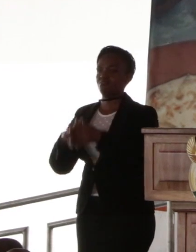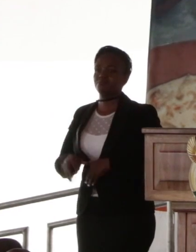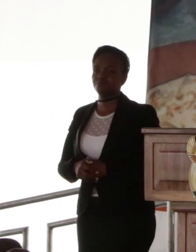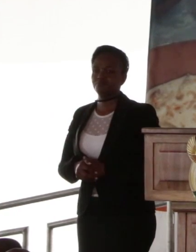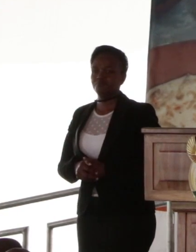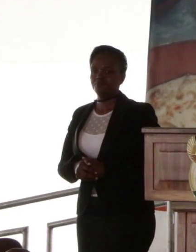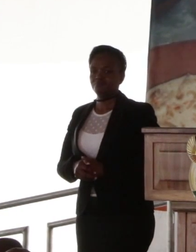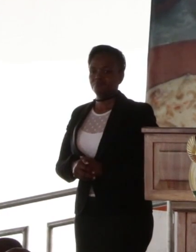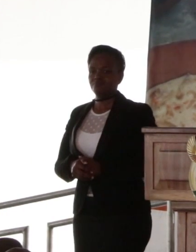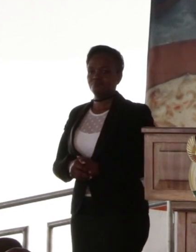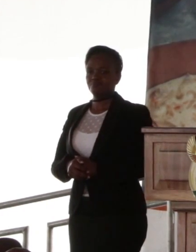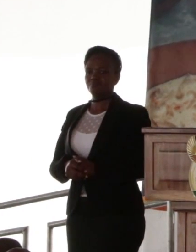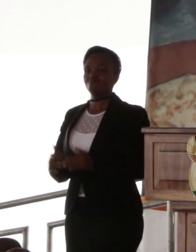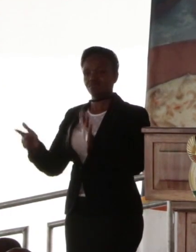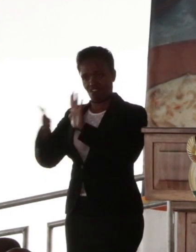We declared